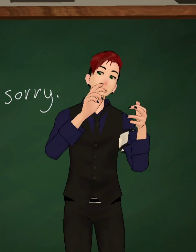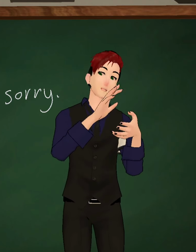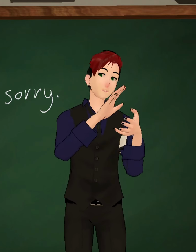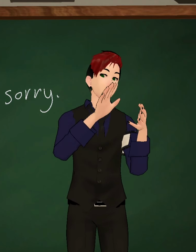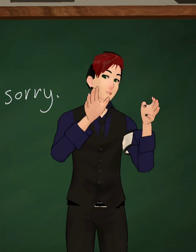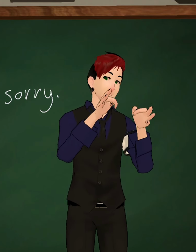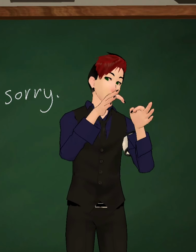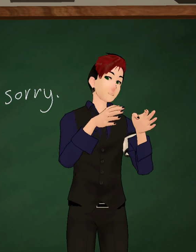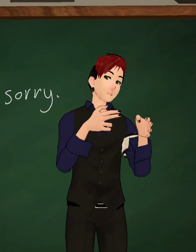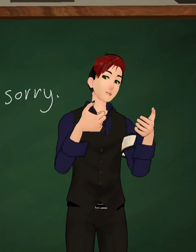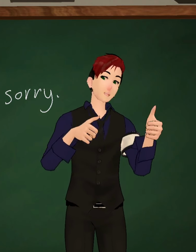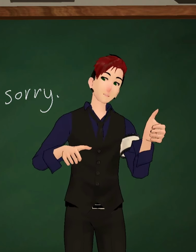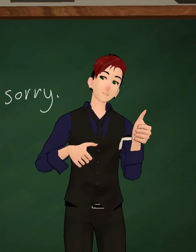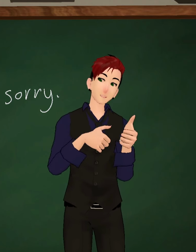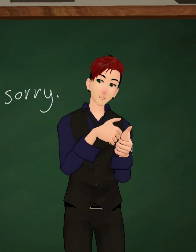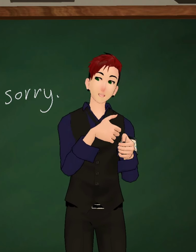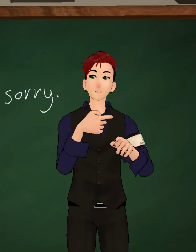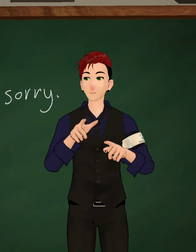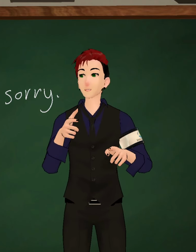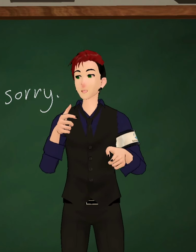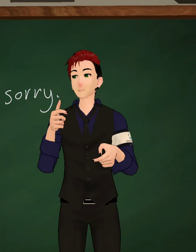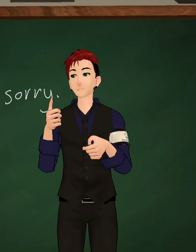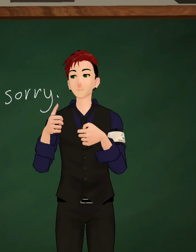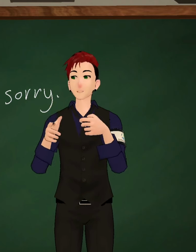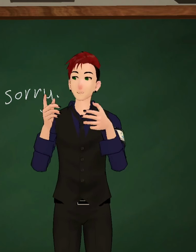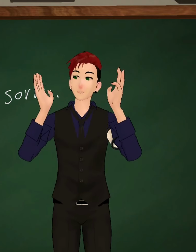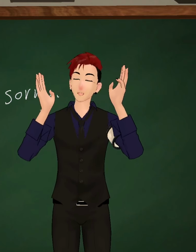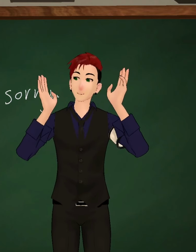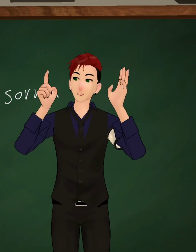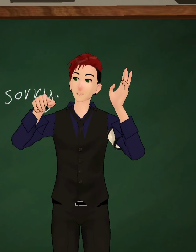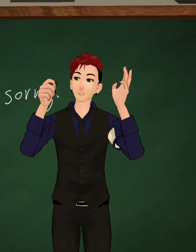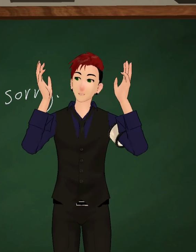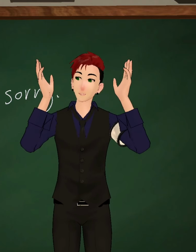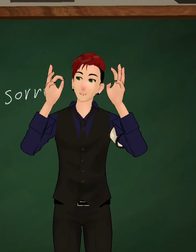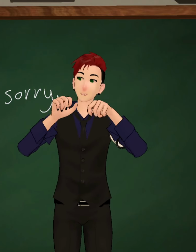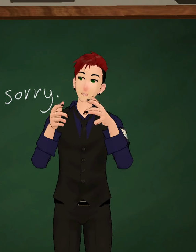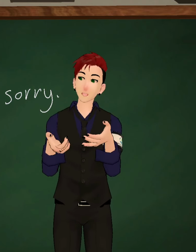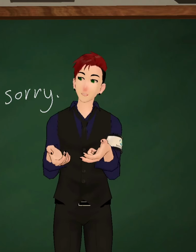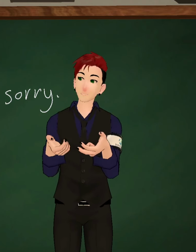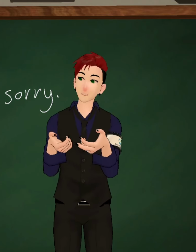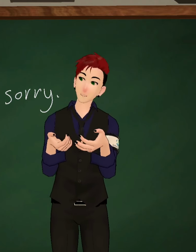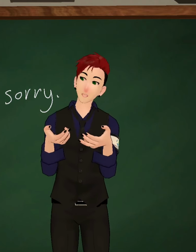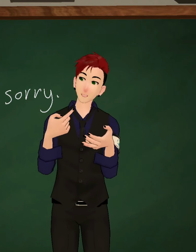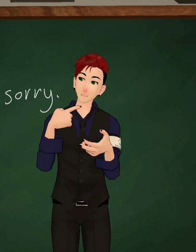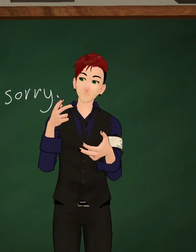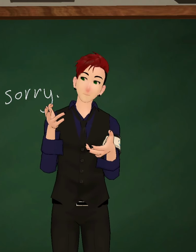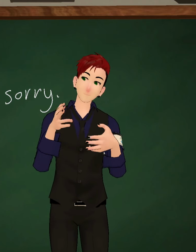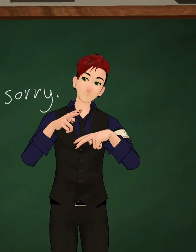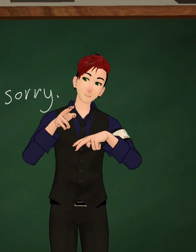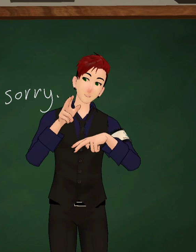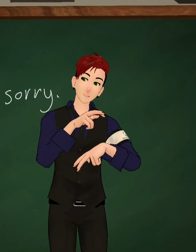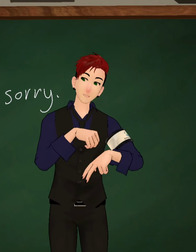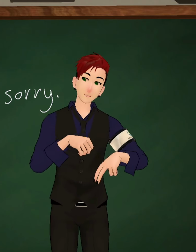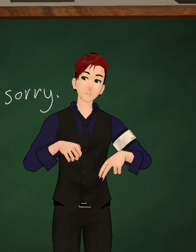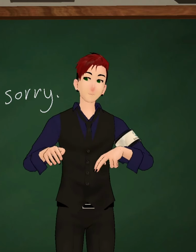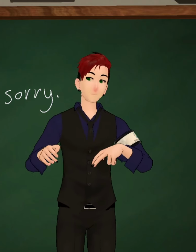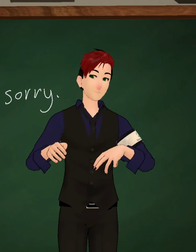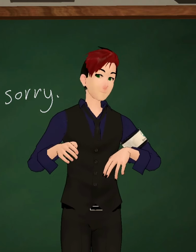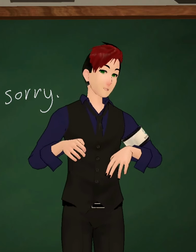I'm a nice person. I help them get caught up, but I also make them realize they need to pay attention in class. So I just tell them, sorry, you missed it.